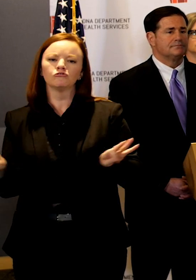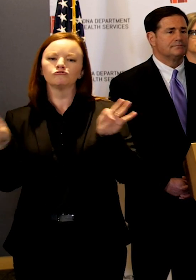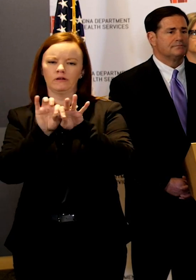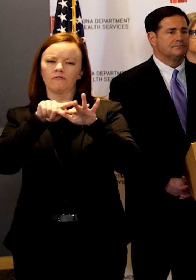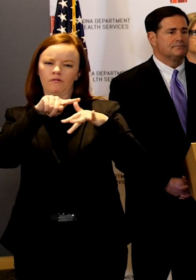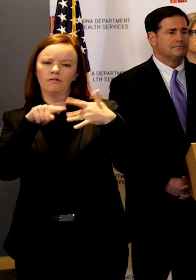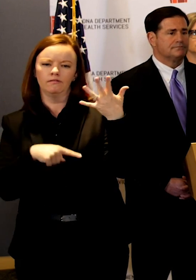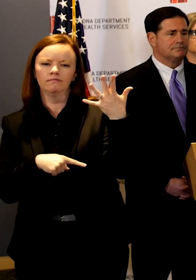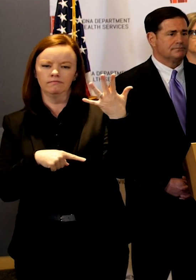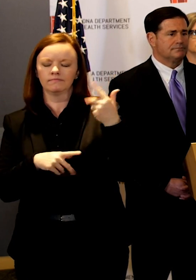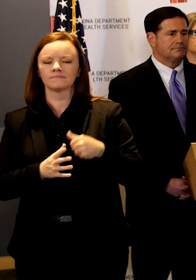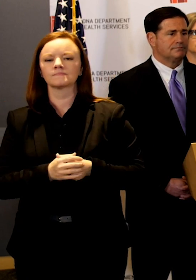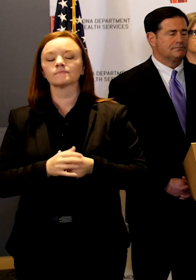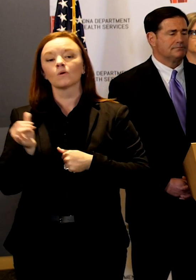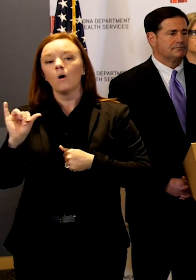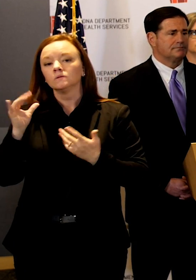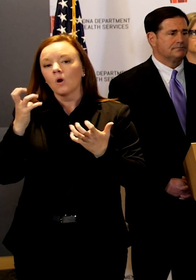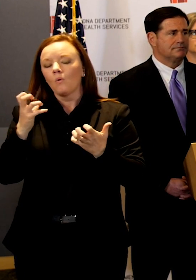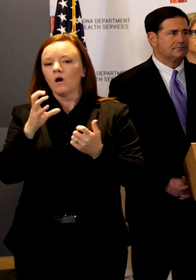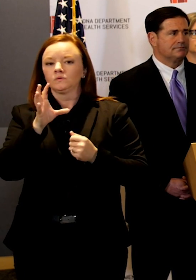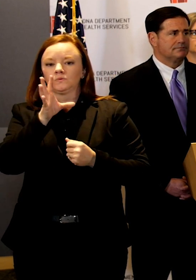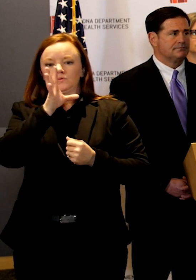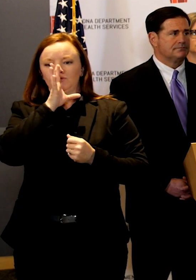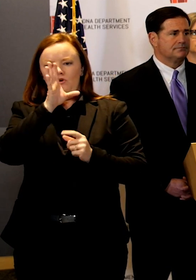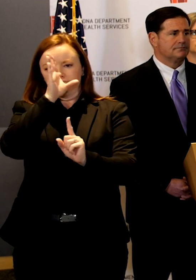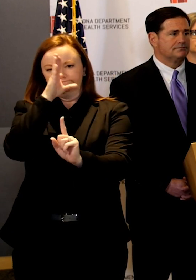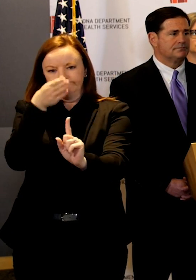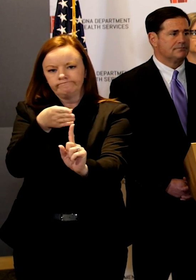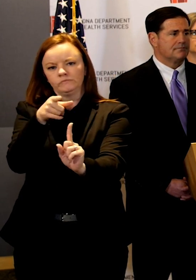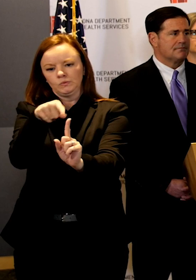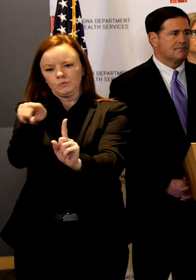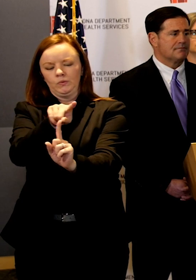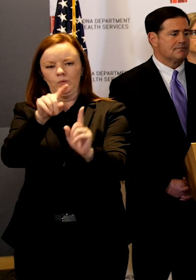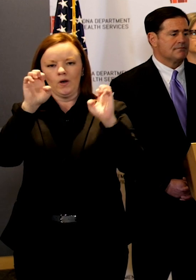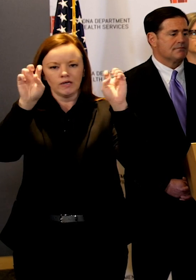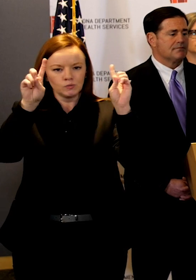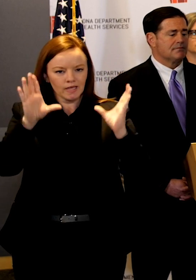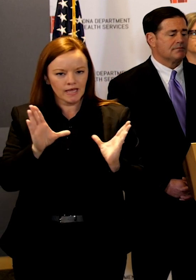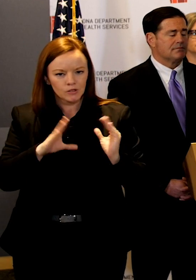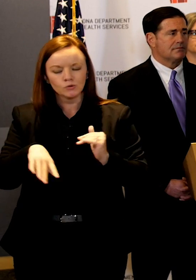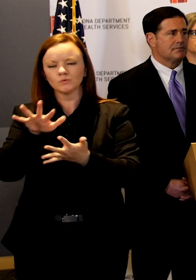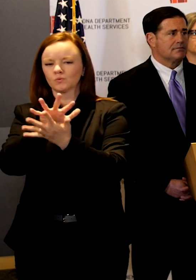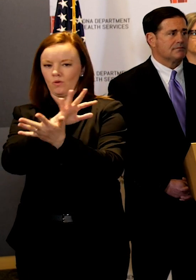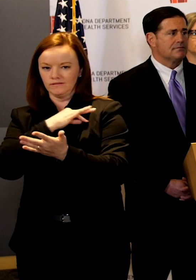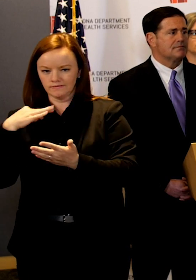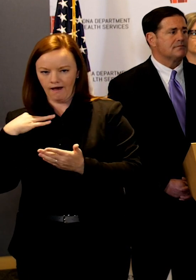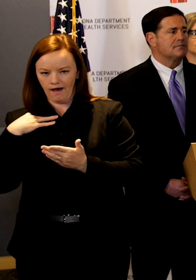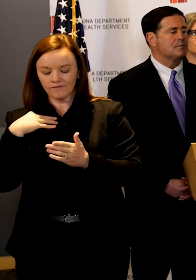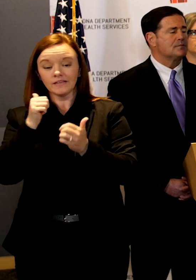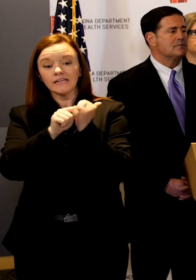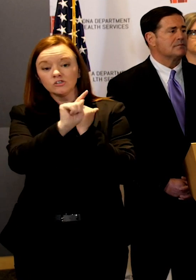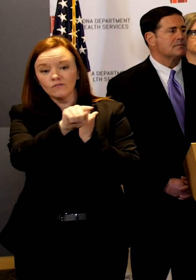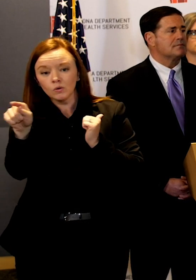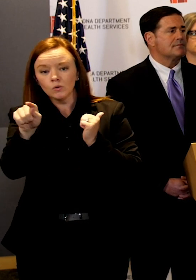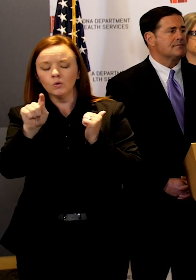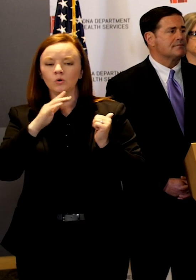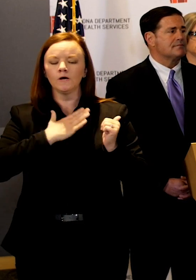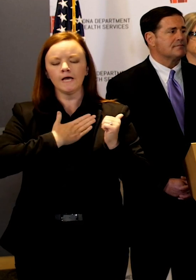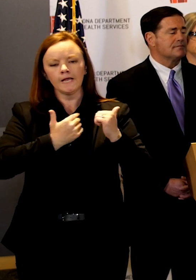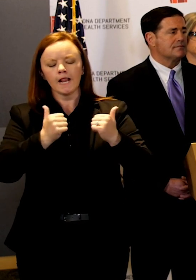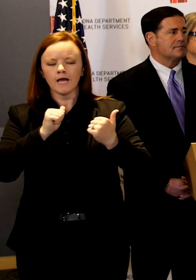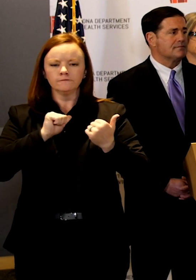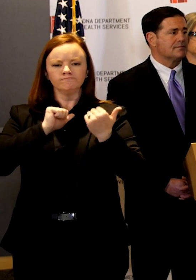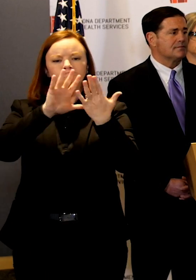I also want to speak directly to educators and school staff. Each one of you has stepped up to